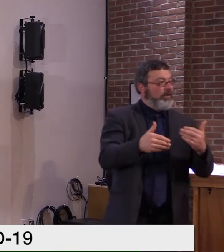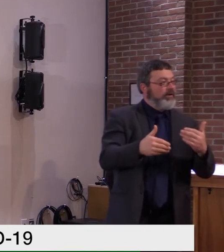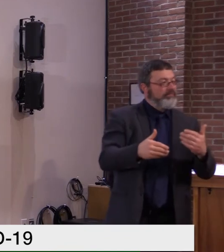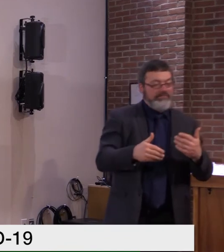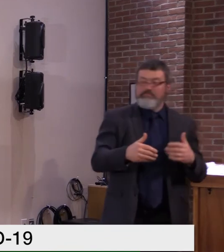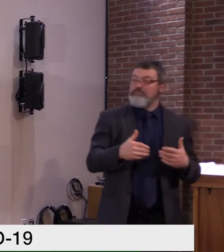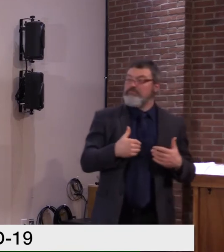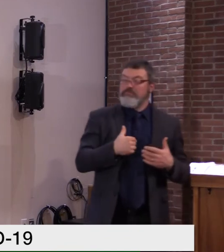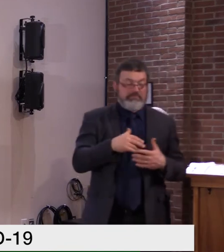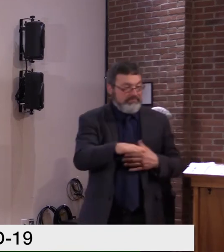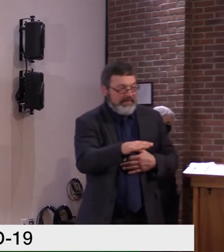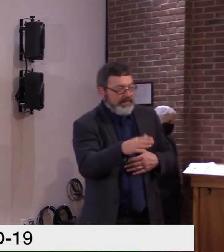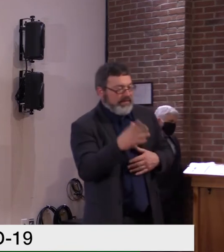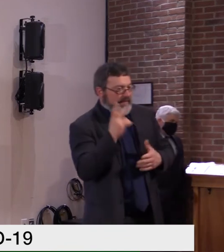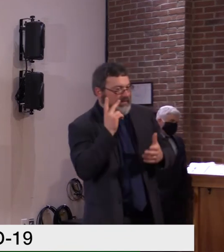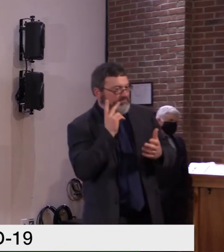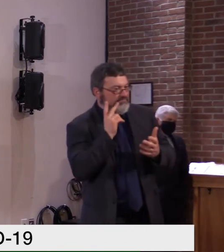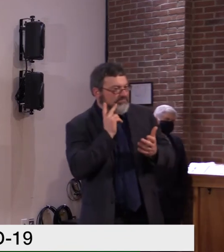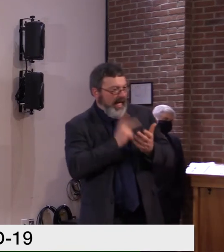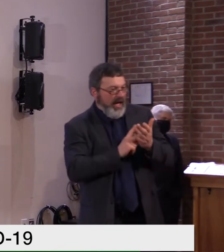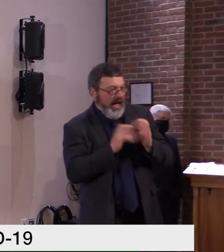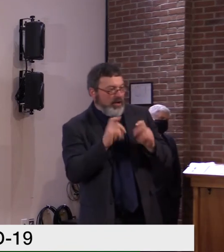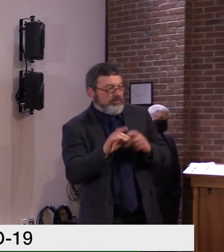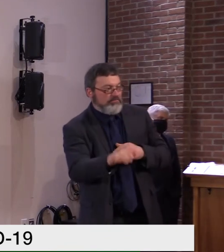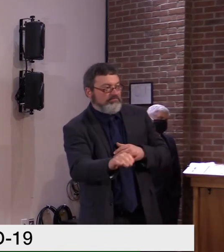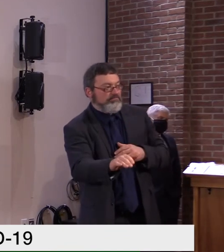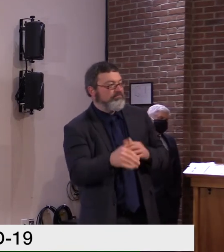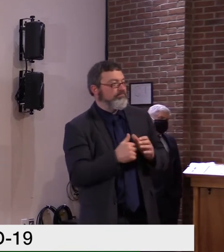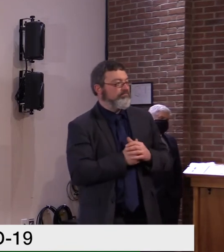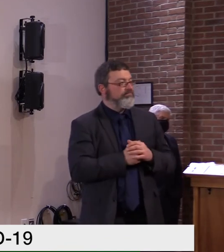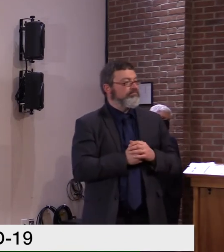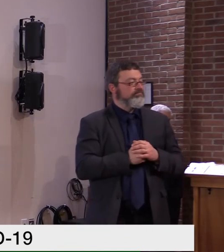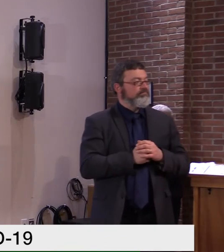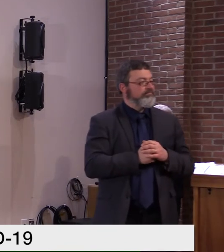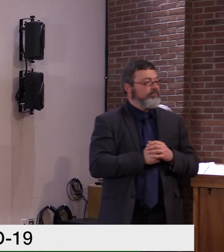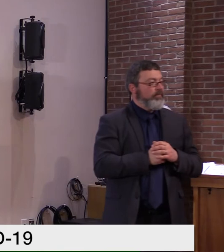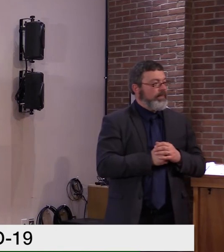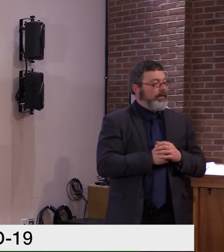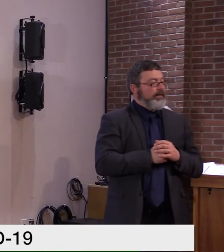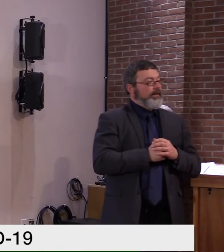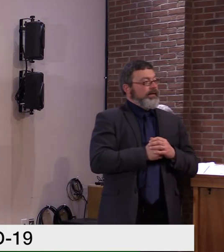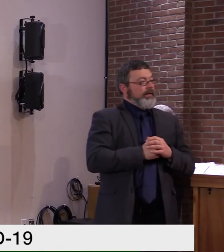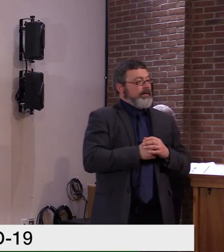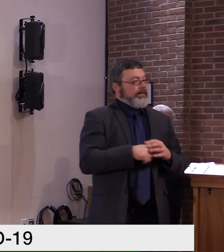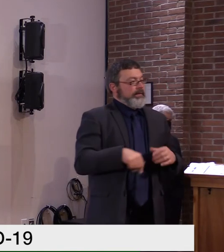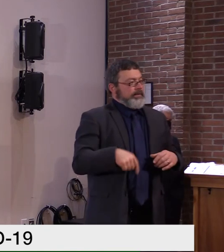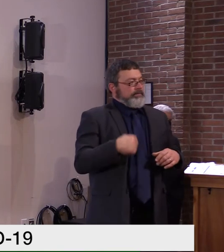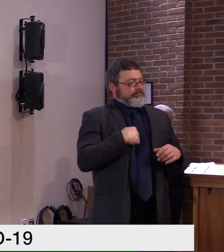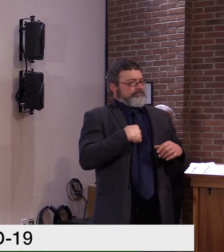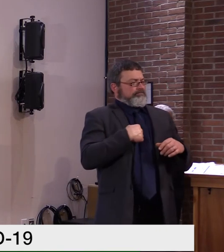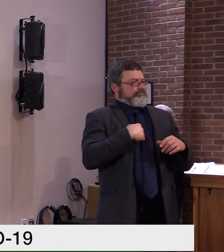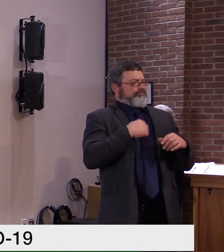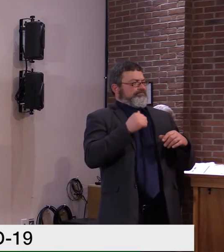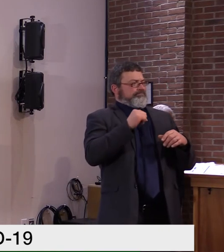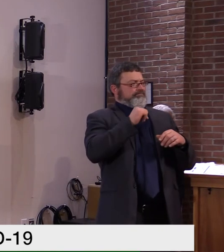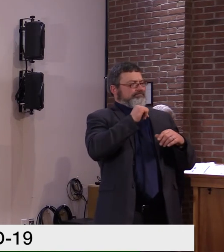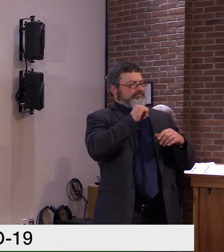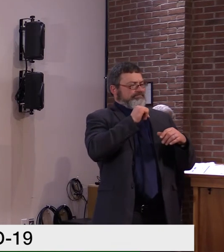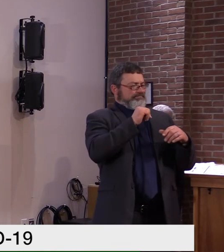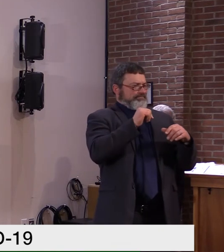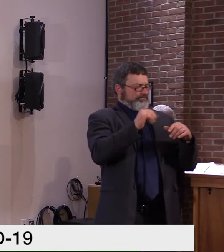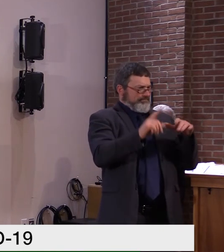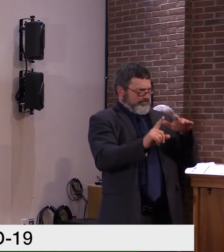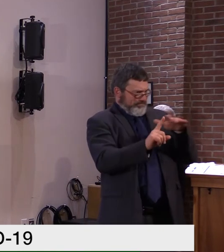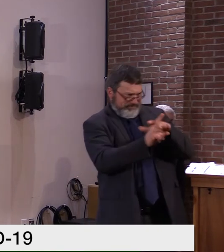Yeah, just the beginning of the question. I'm not quite sure that the cases are increasing in schools per se. I think we've seen a